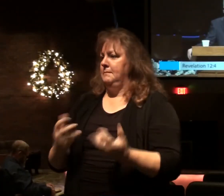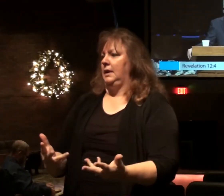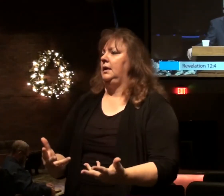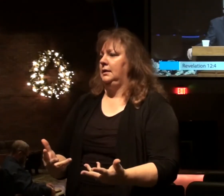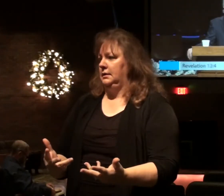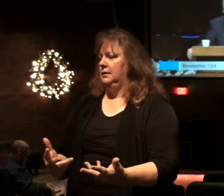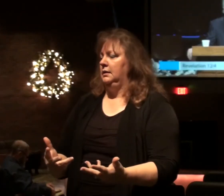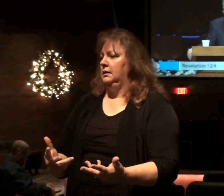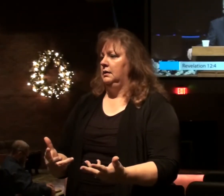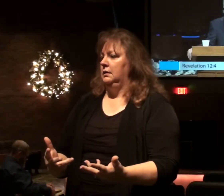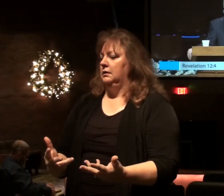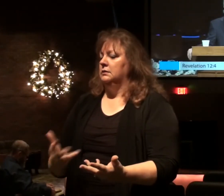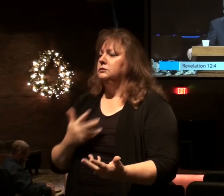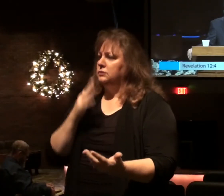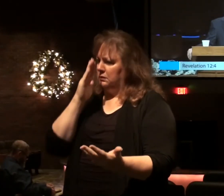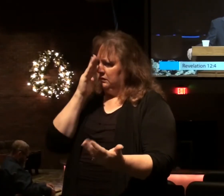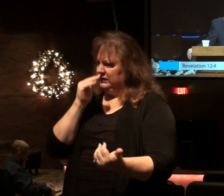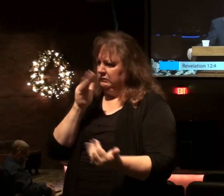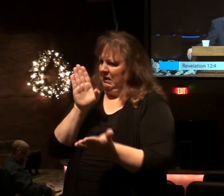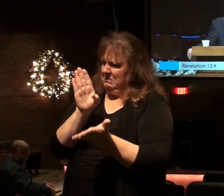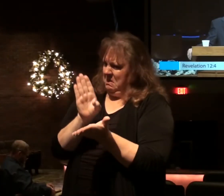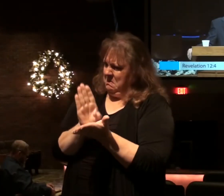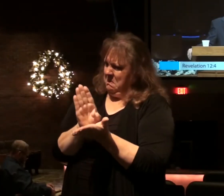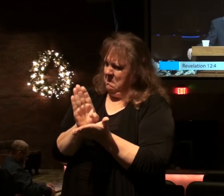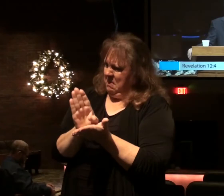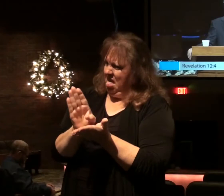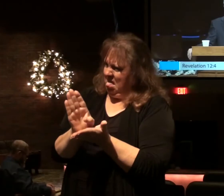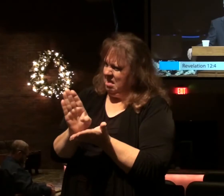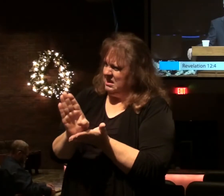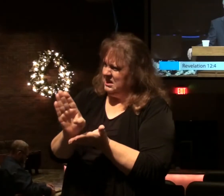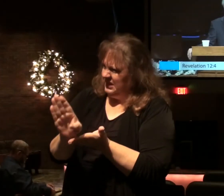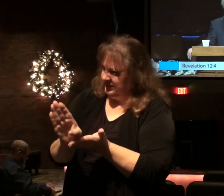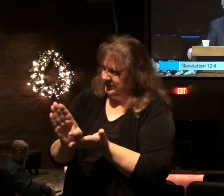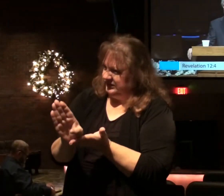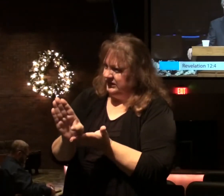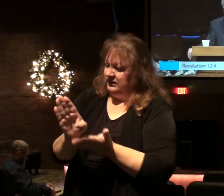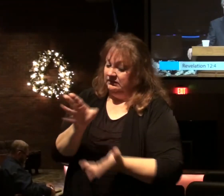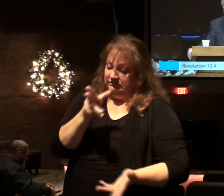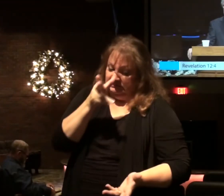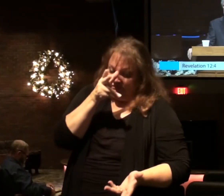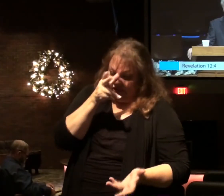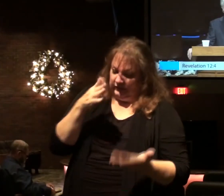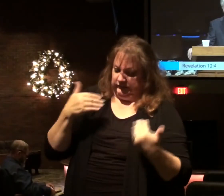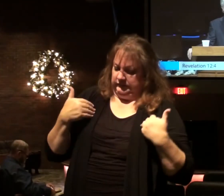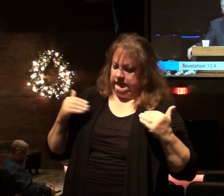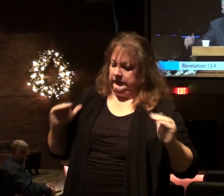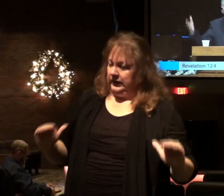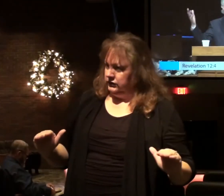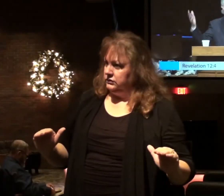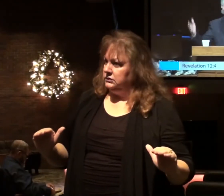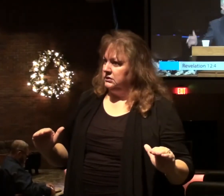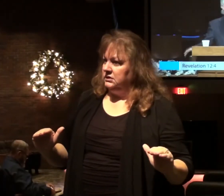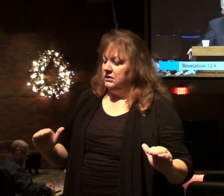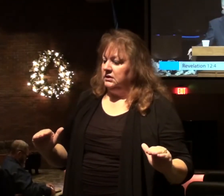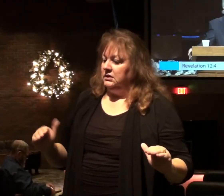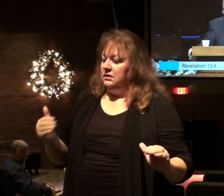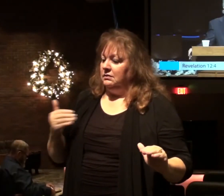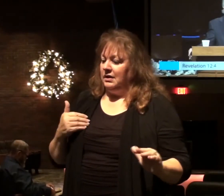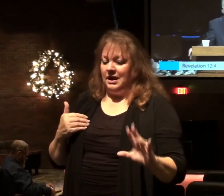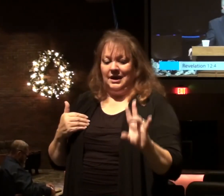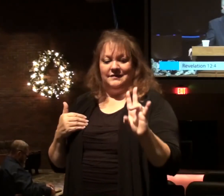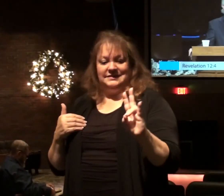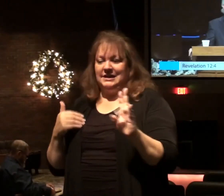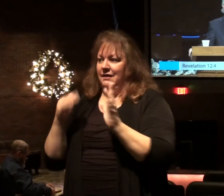And so we would expect there could be billions of demons, because there's, what, 7